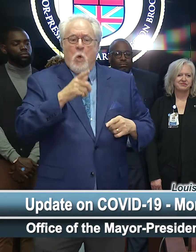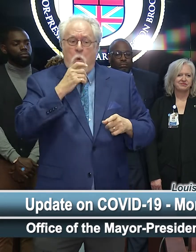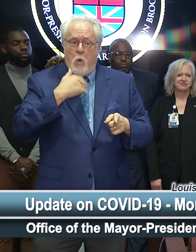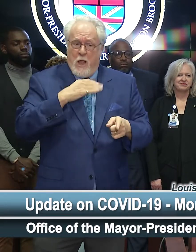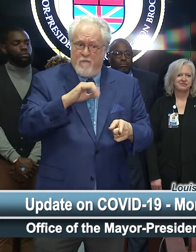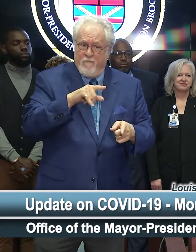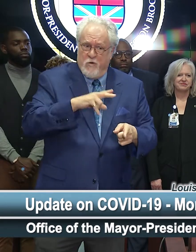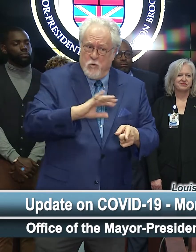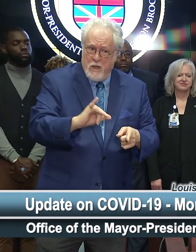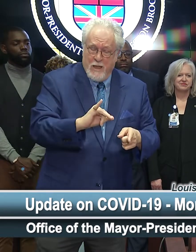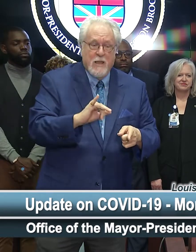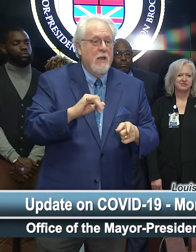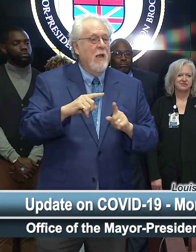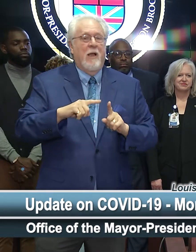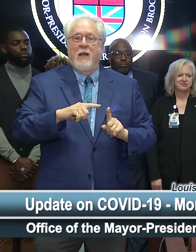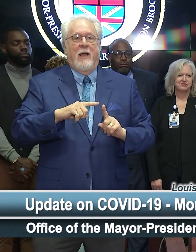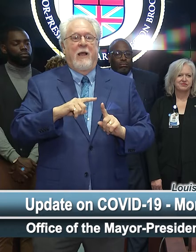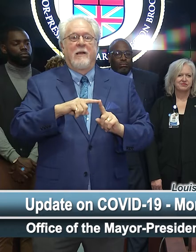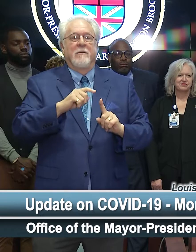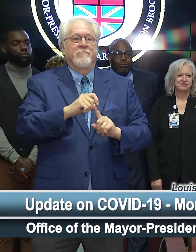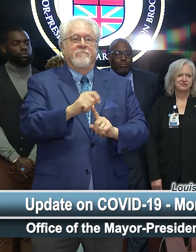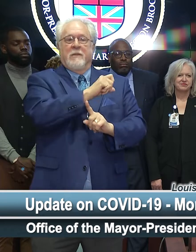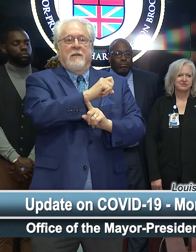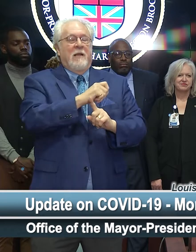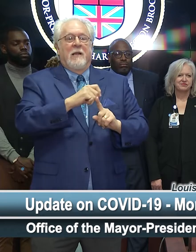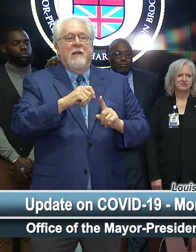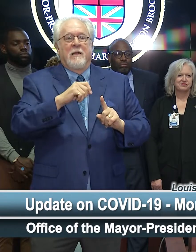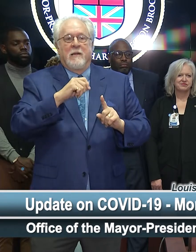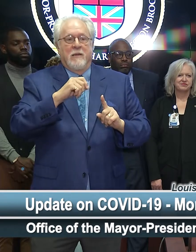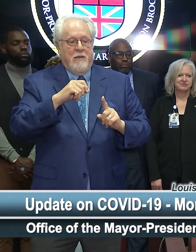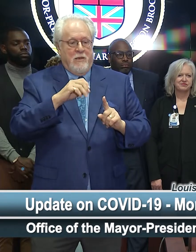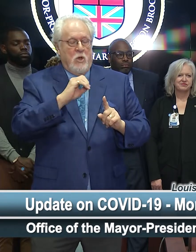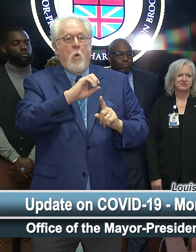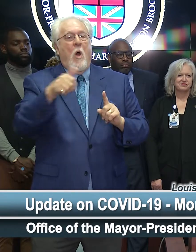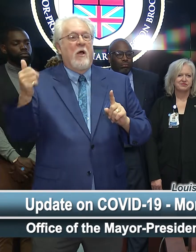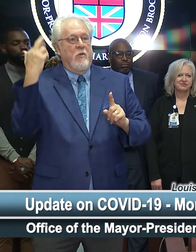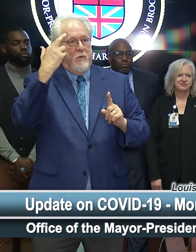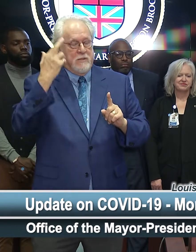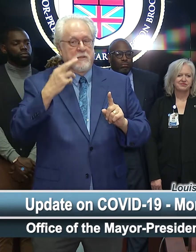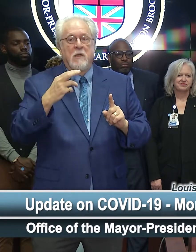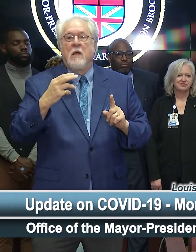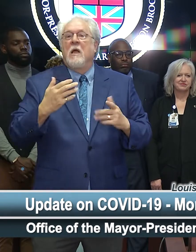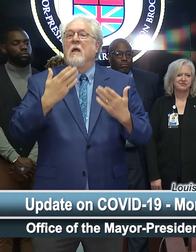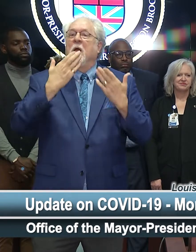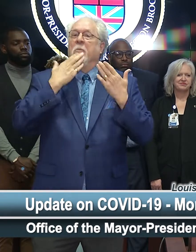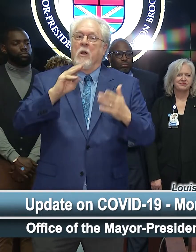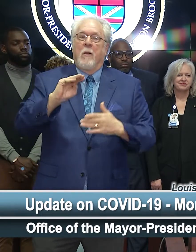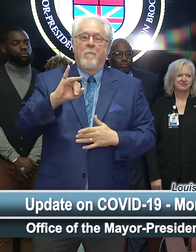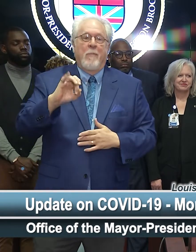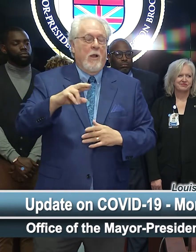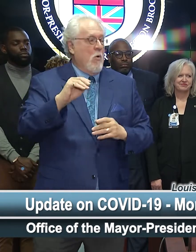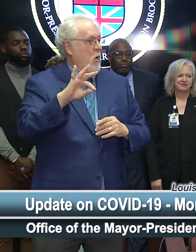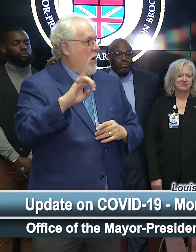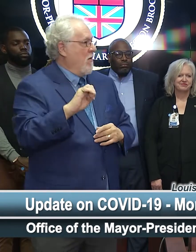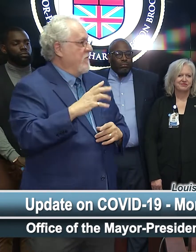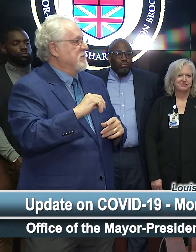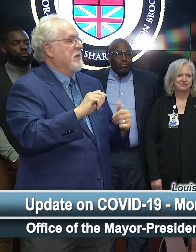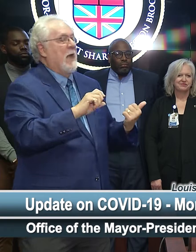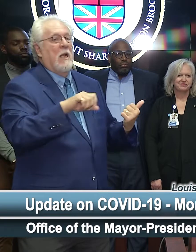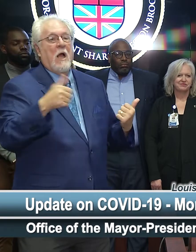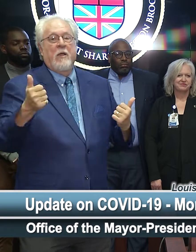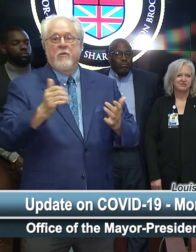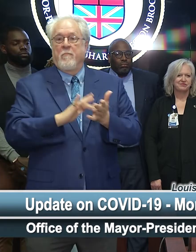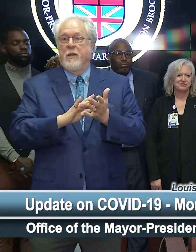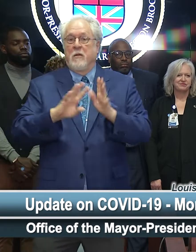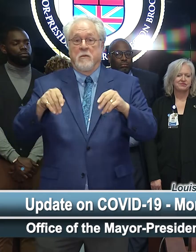symptoms and have been ruled out for other causes of those flu-like symptoms. We appreciate the mayor's office and all of the help that the medical